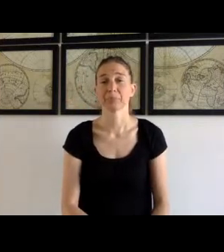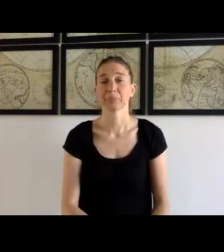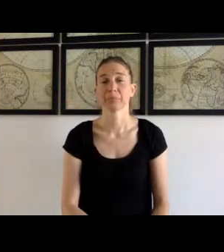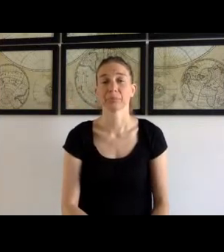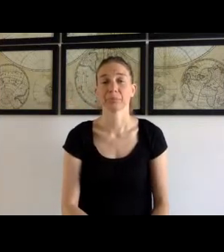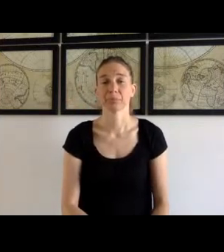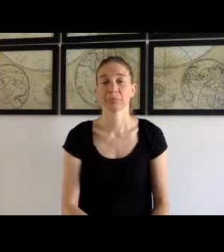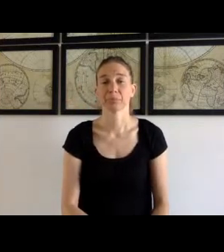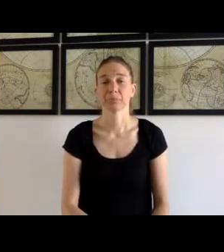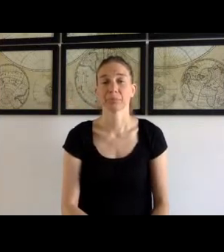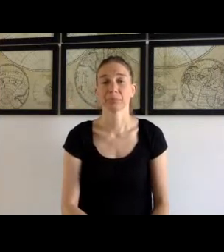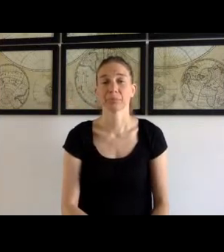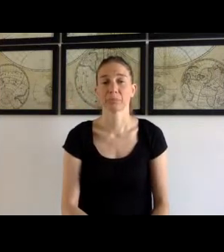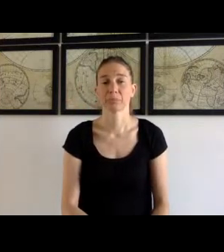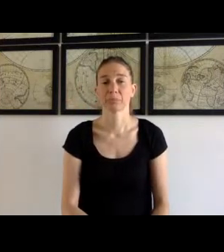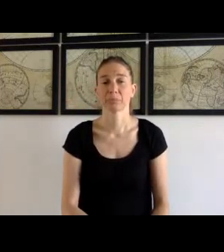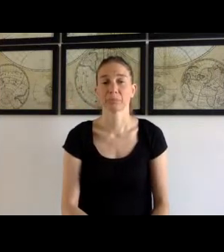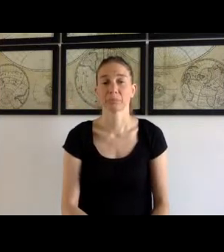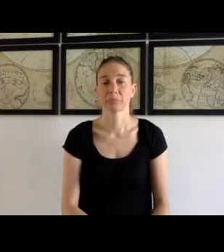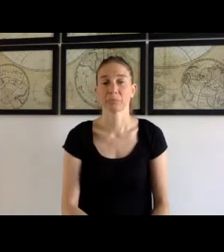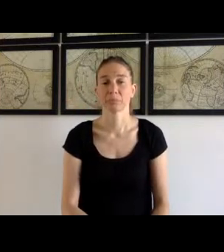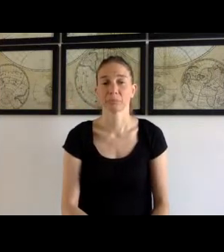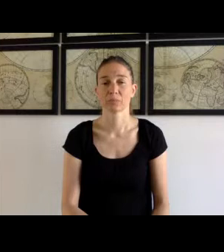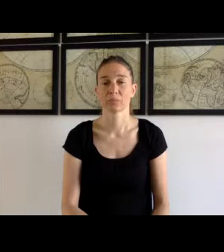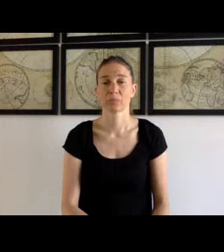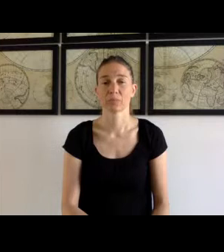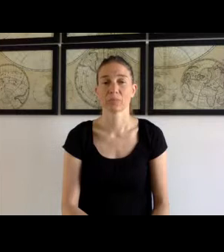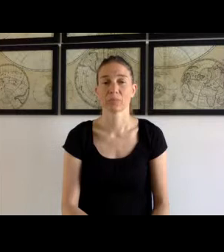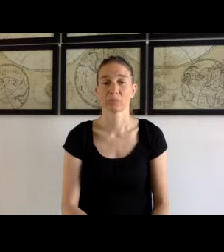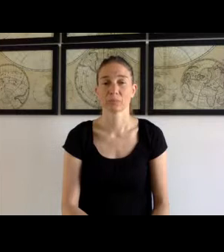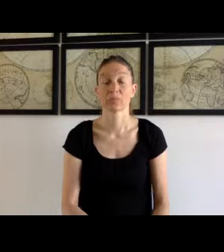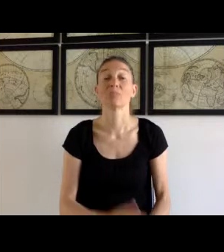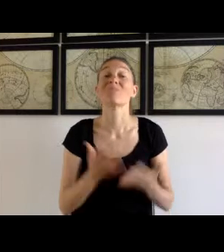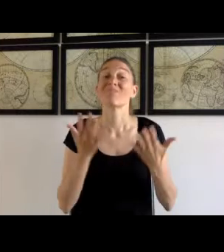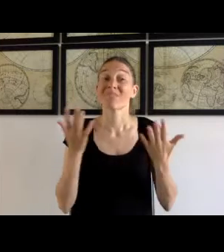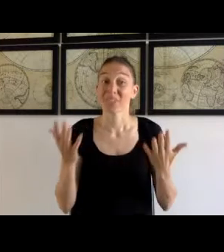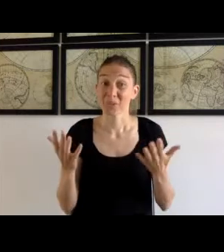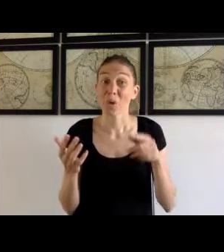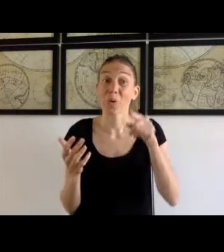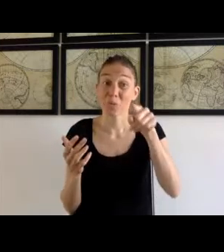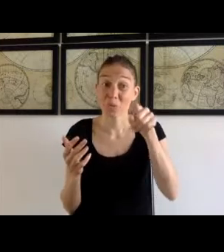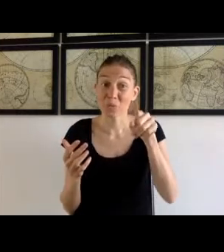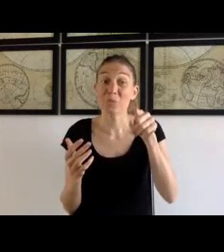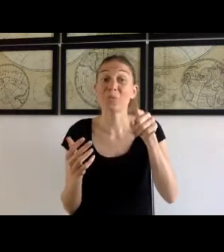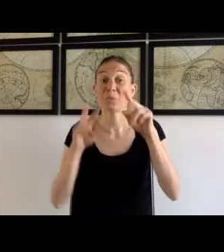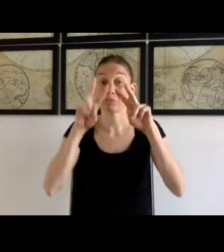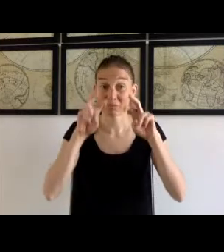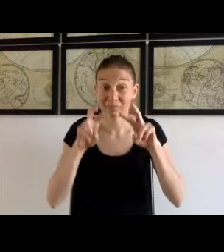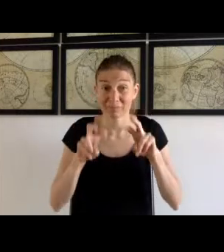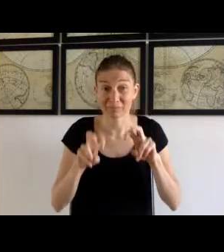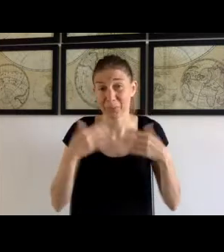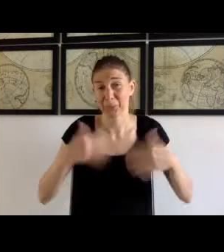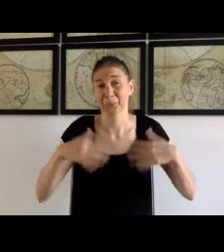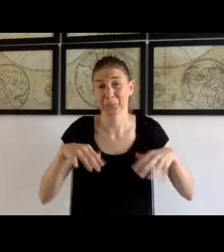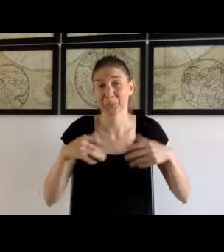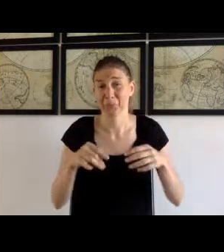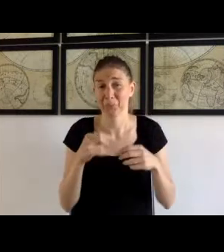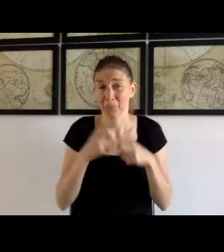So this assessment is a big problem when you want to move from one member state to the